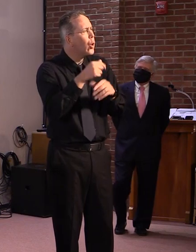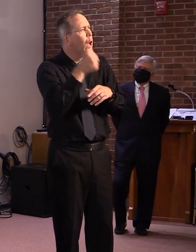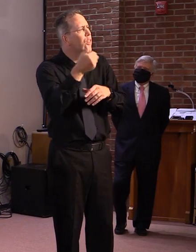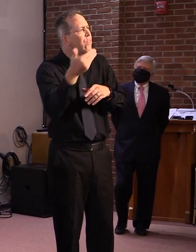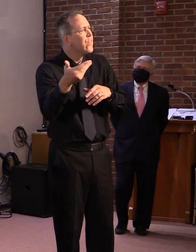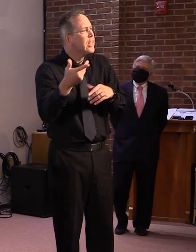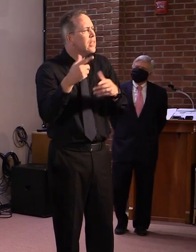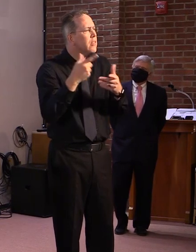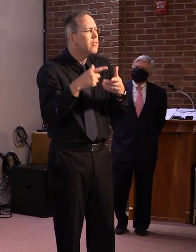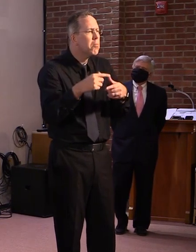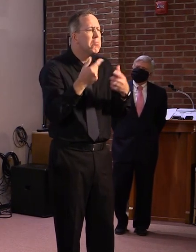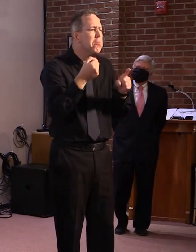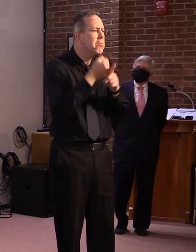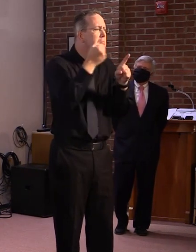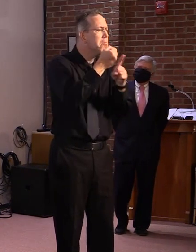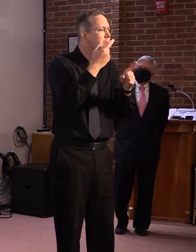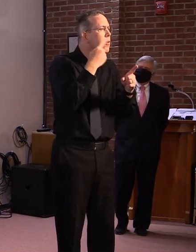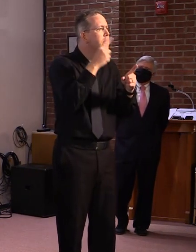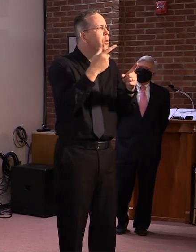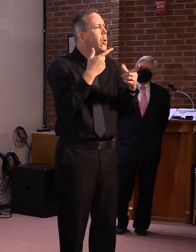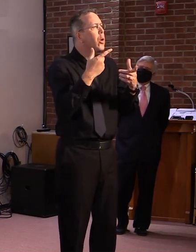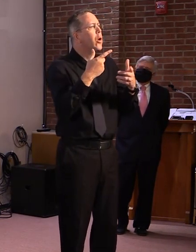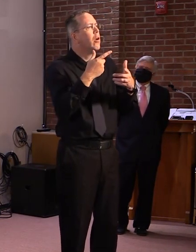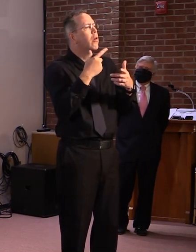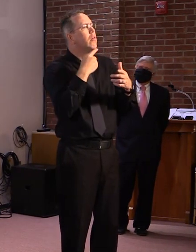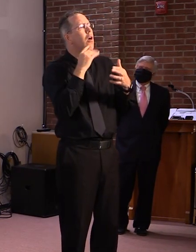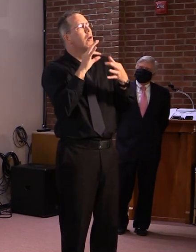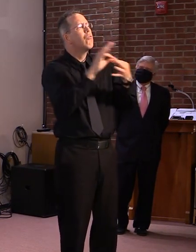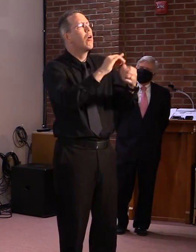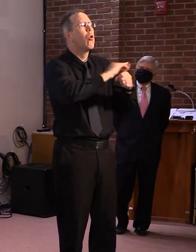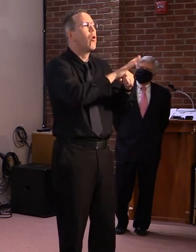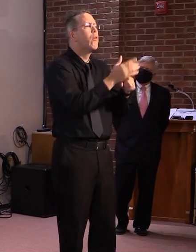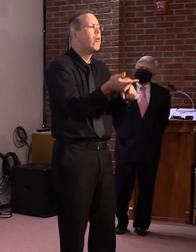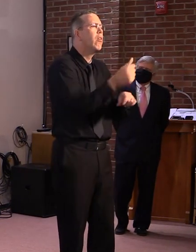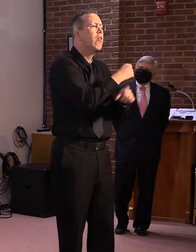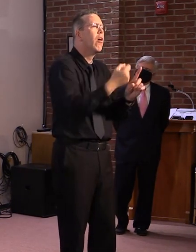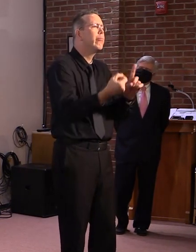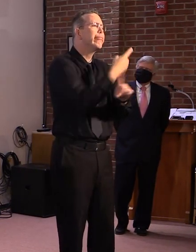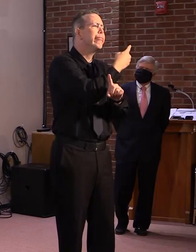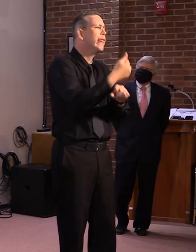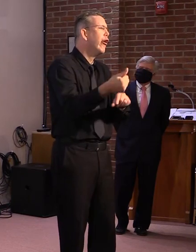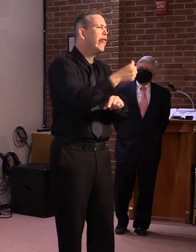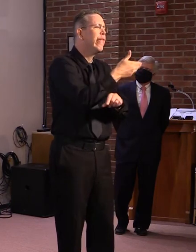that aren't COVID-19? I'll have to confer with my people, and we'll get back to you.